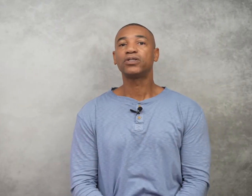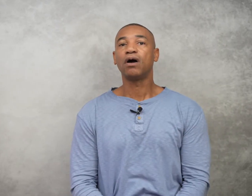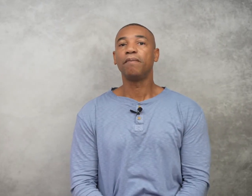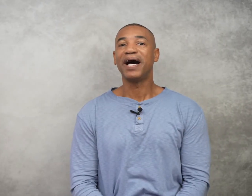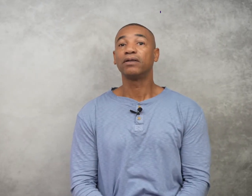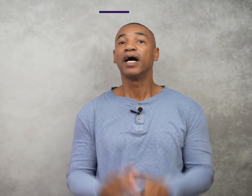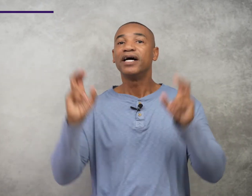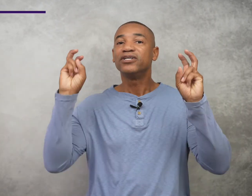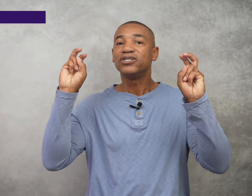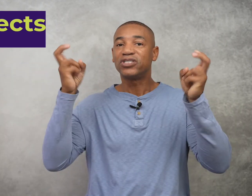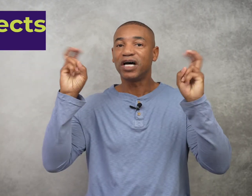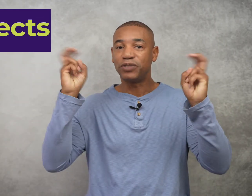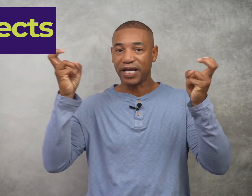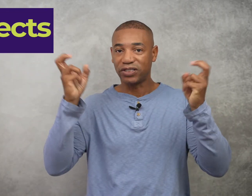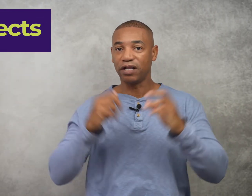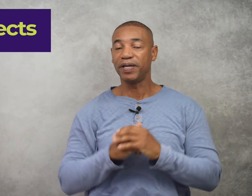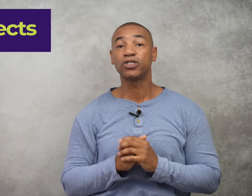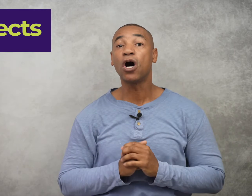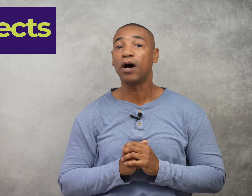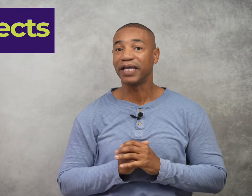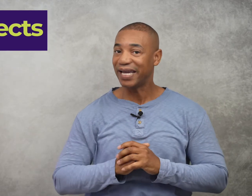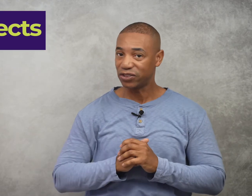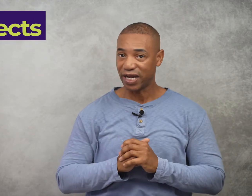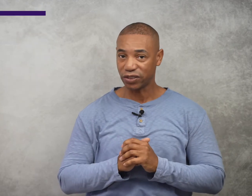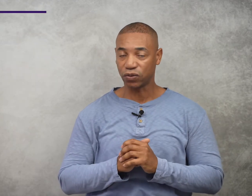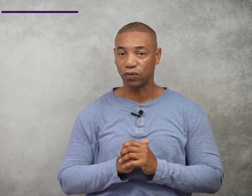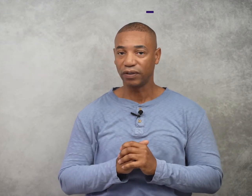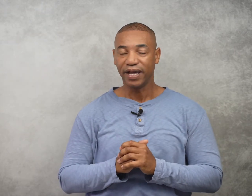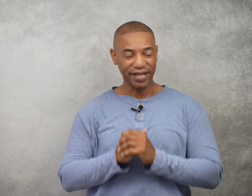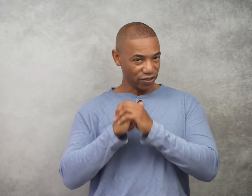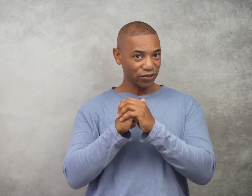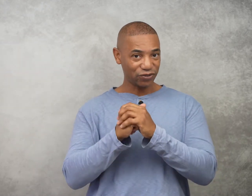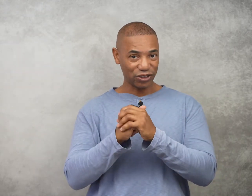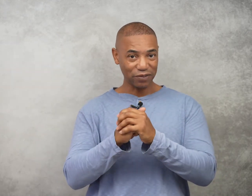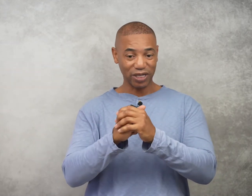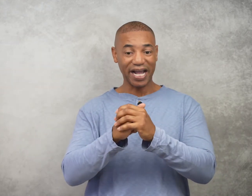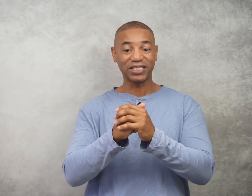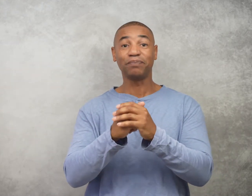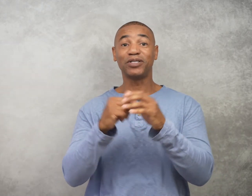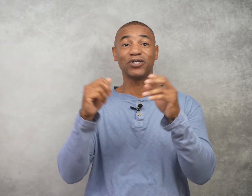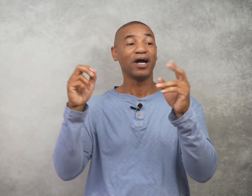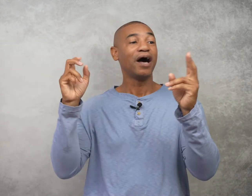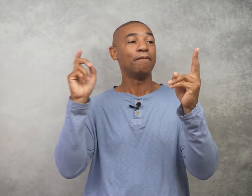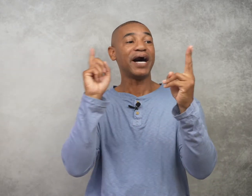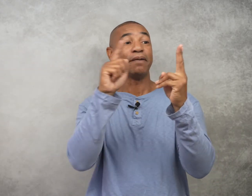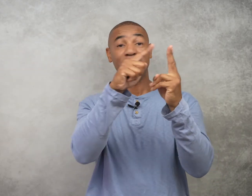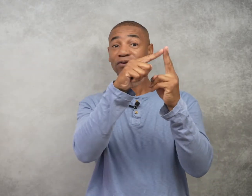talk about subjects that are being taught inside a school. Now notice for subject, I simply took my middle